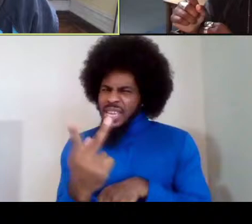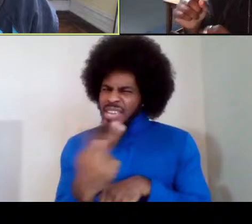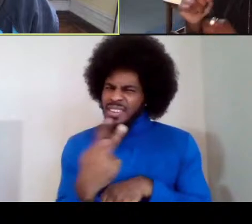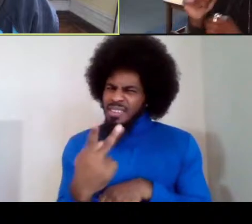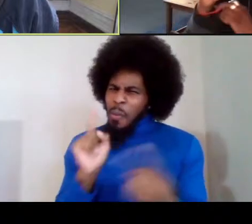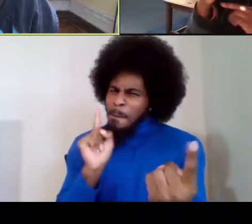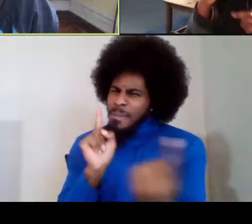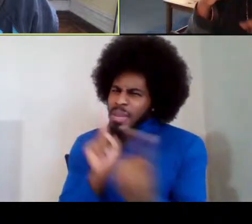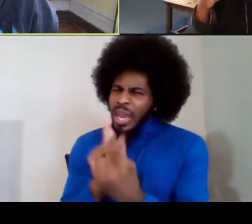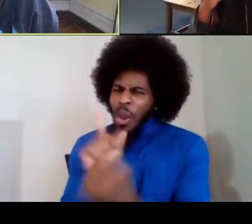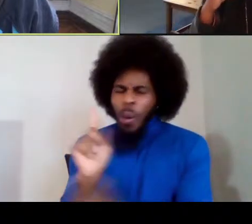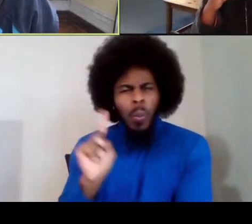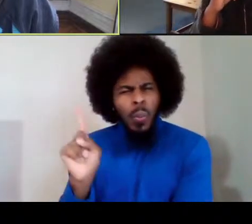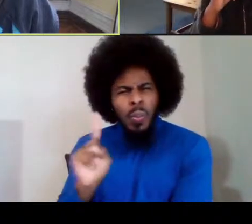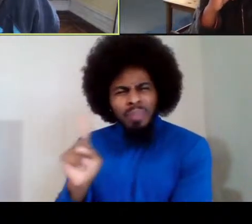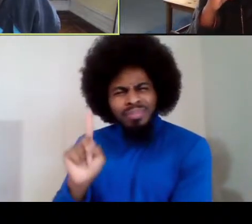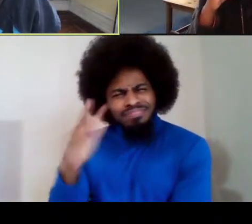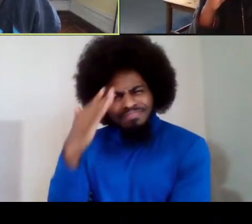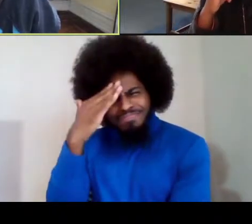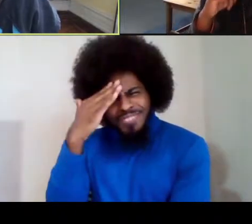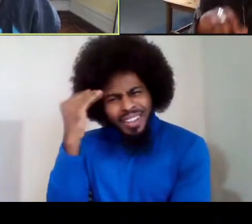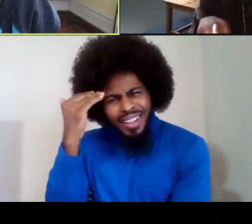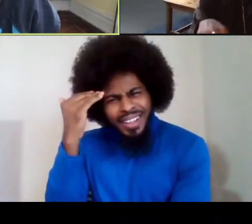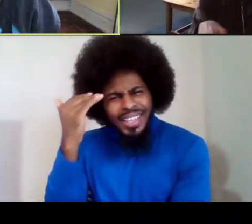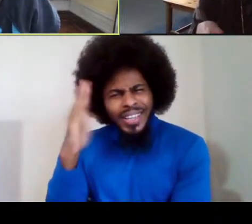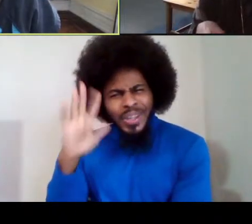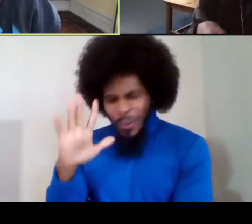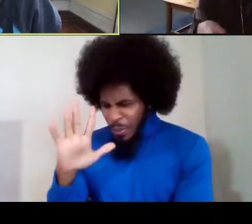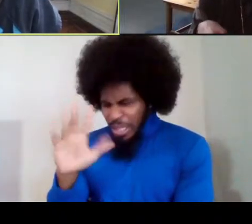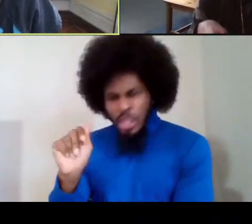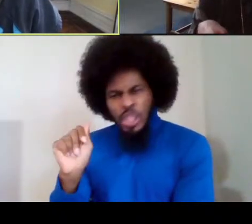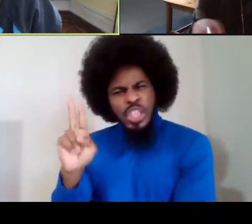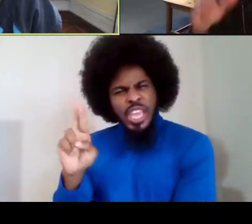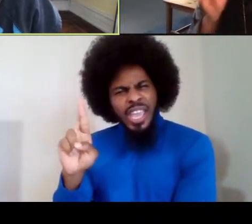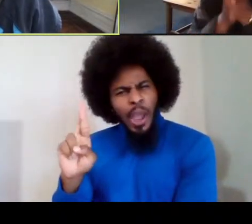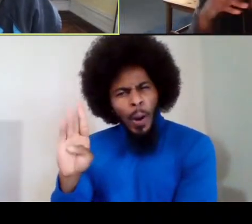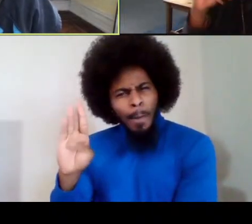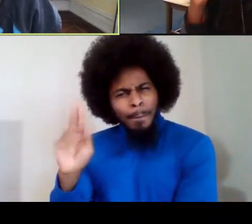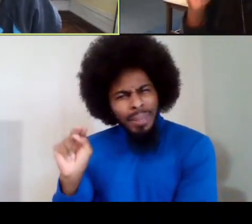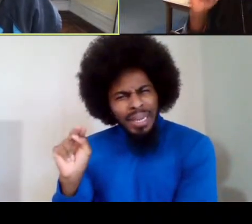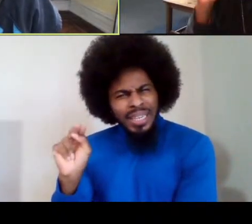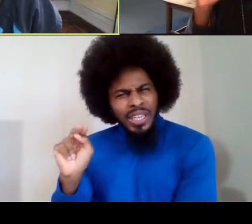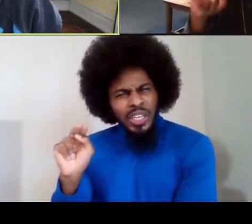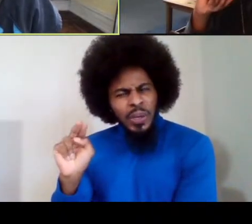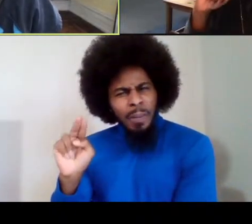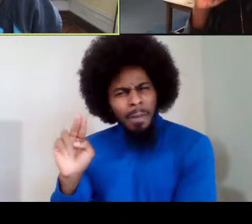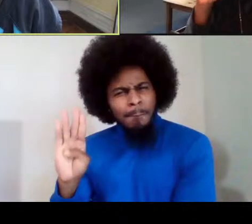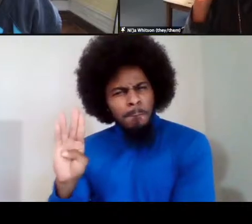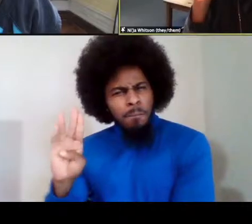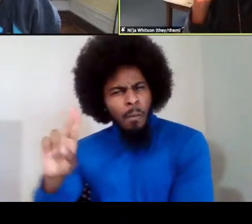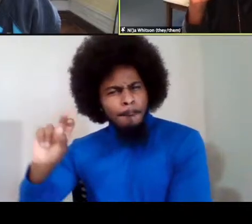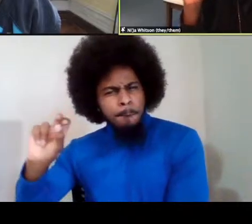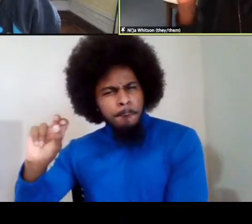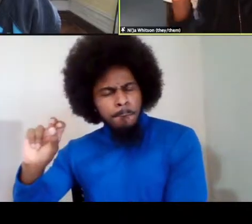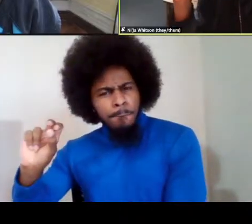Because I met you, you was like, was it the Irvin Bush Women thing? Maybe? That, the